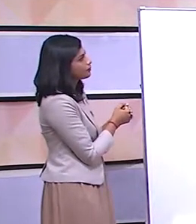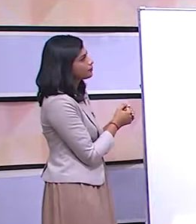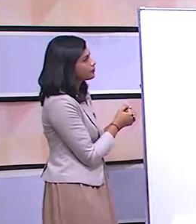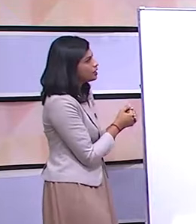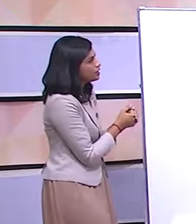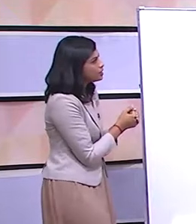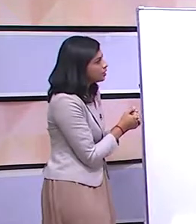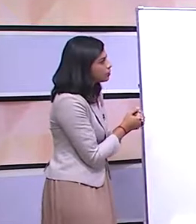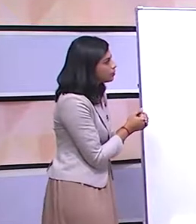All right. So...